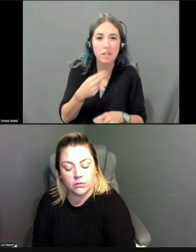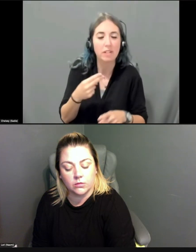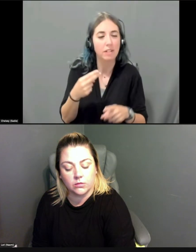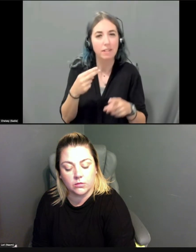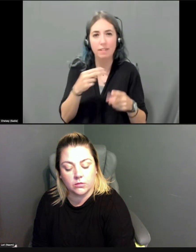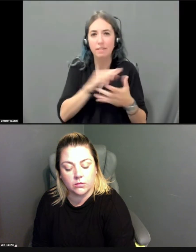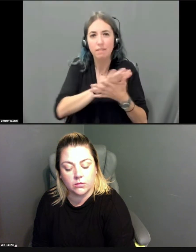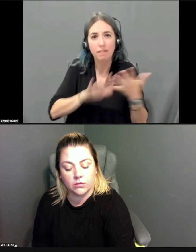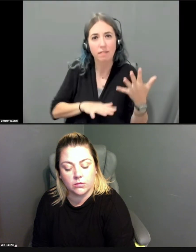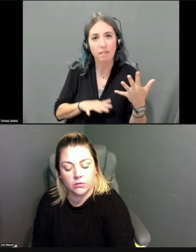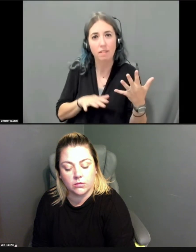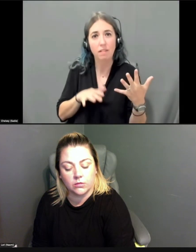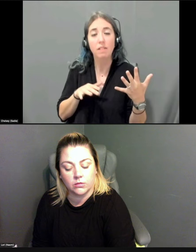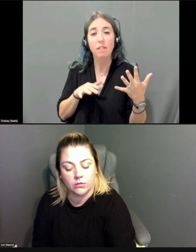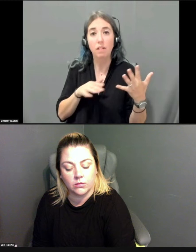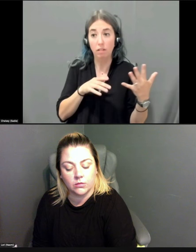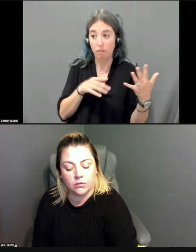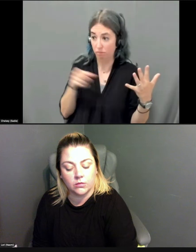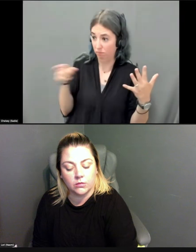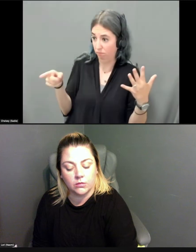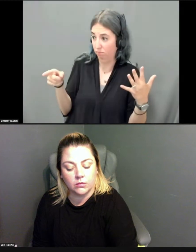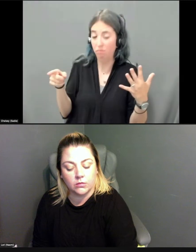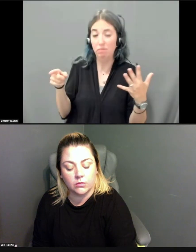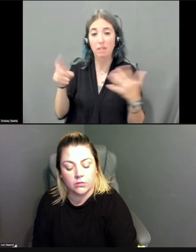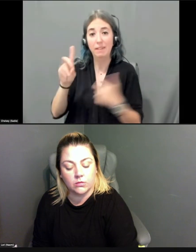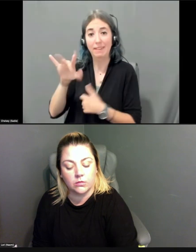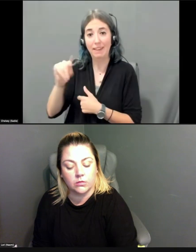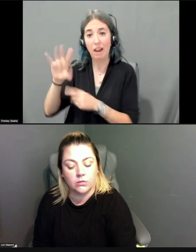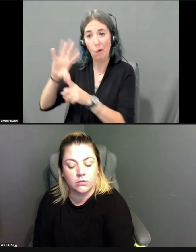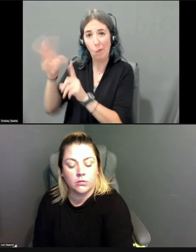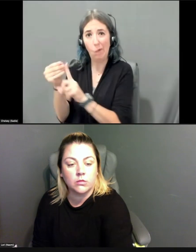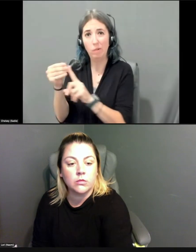what the basics of diet culture is, it's